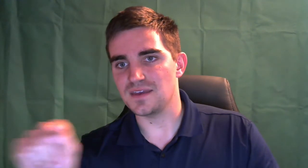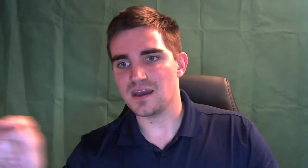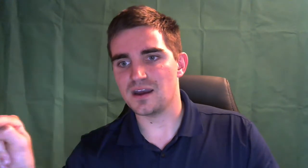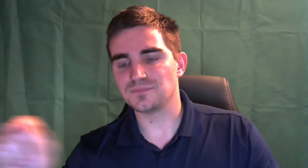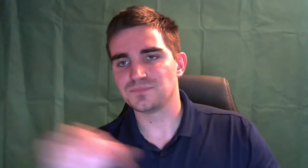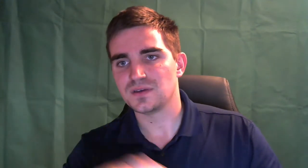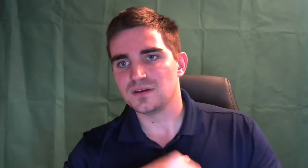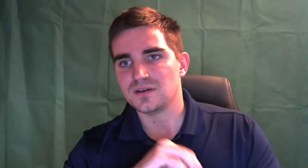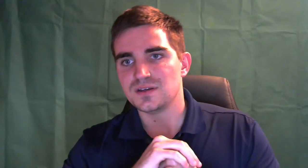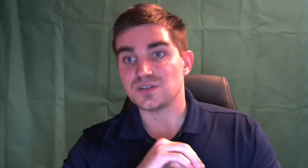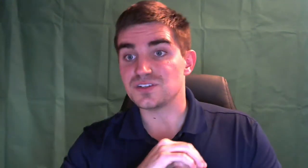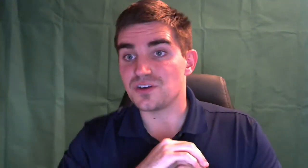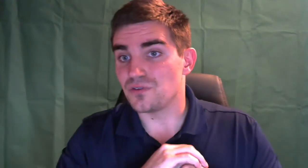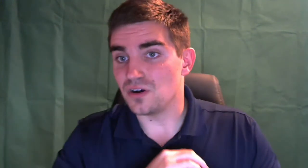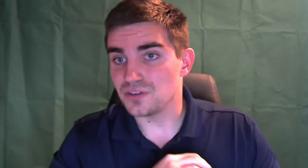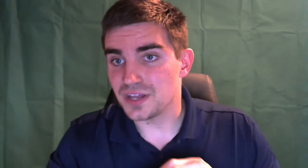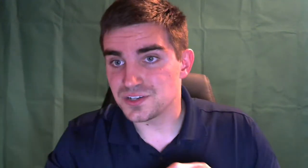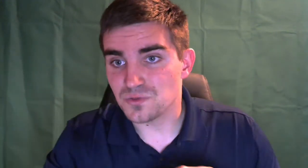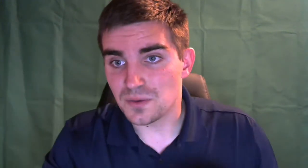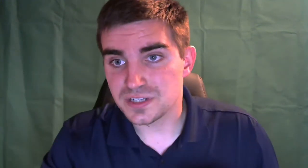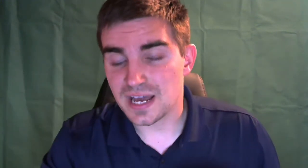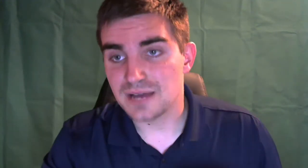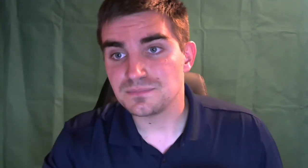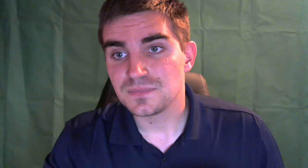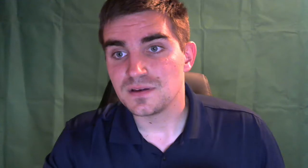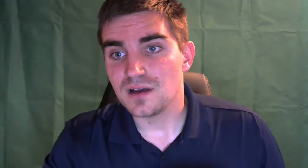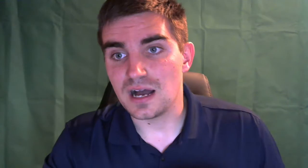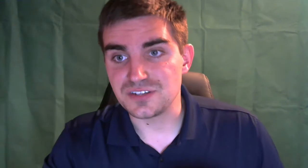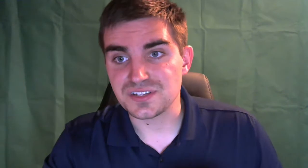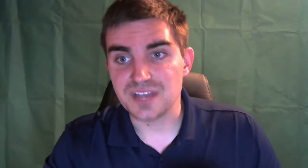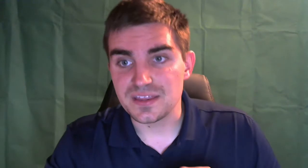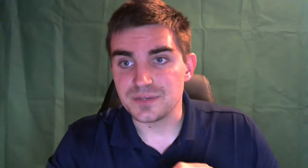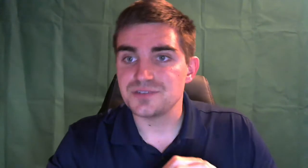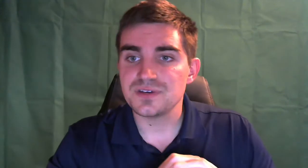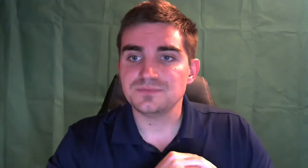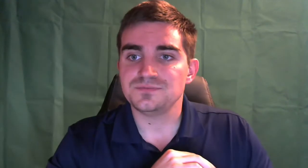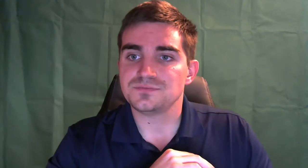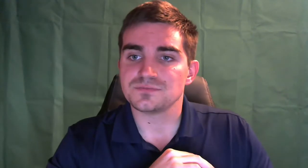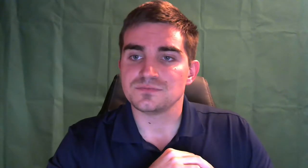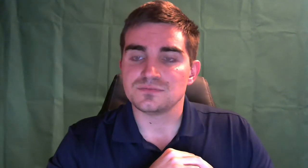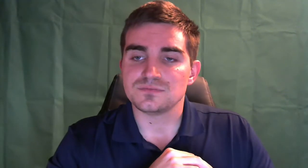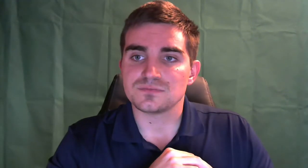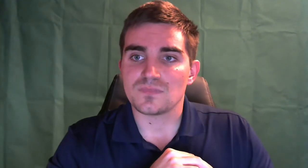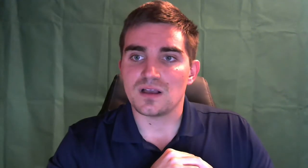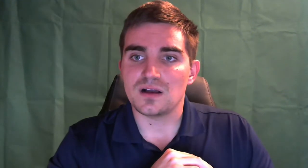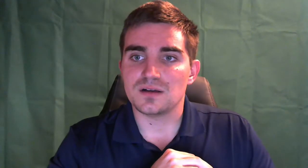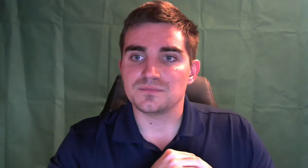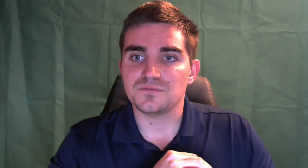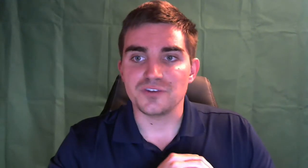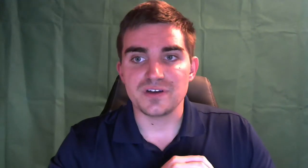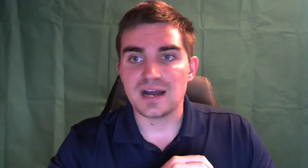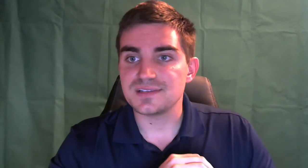air. So I'll just go through all the letters one more time. I'll just say them and do them for you guys, and